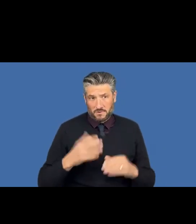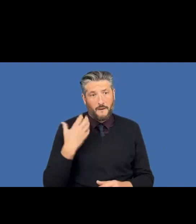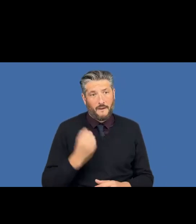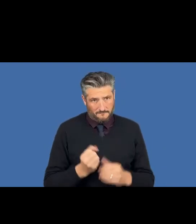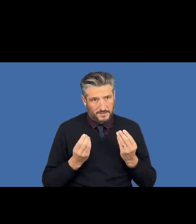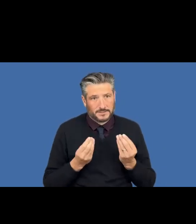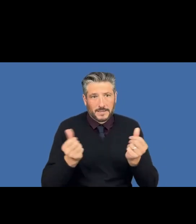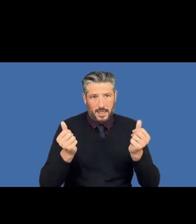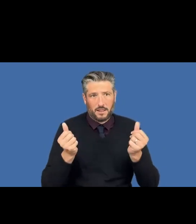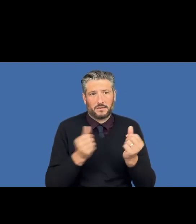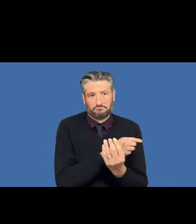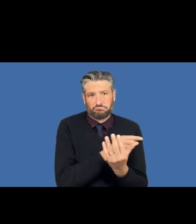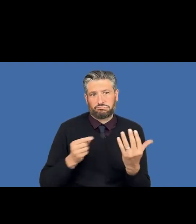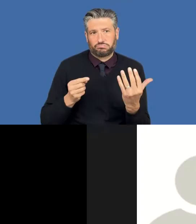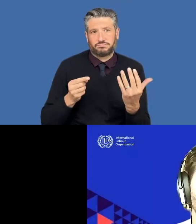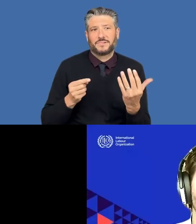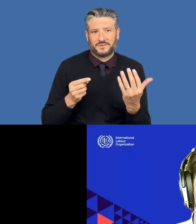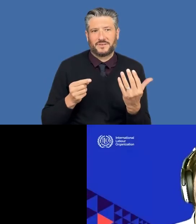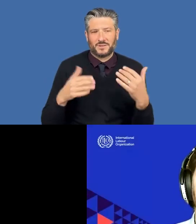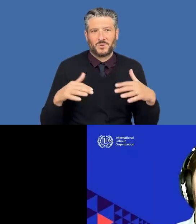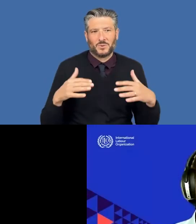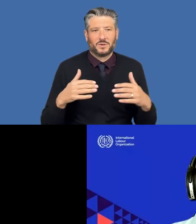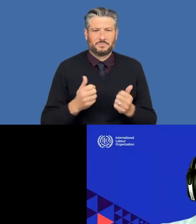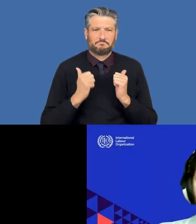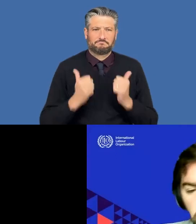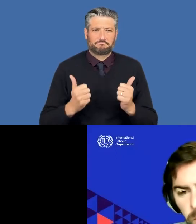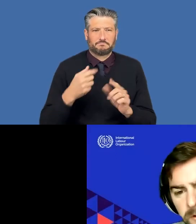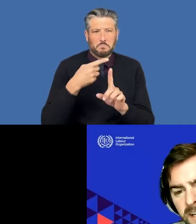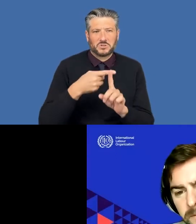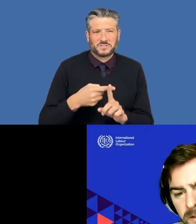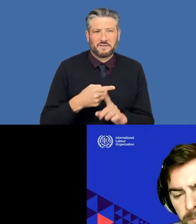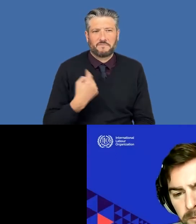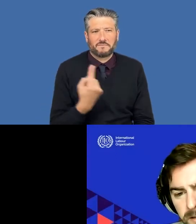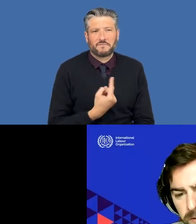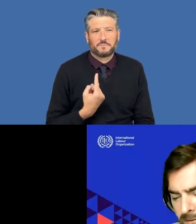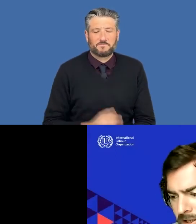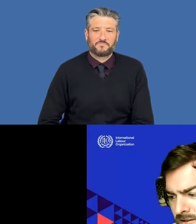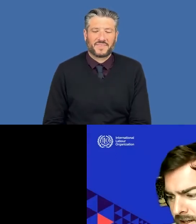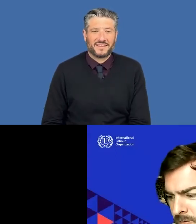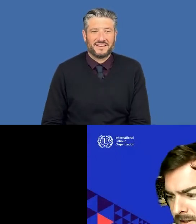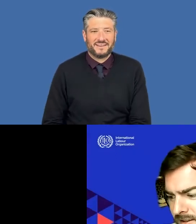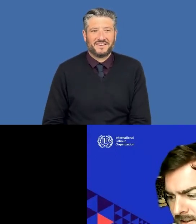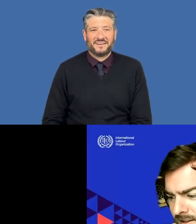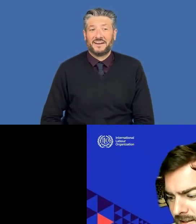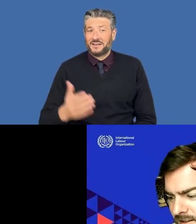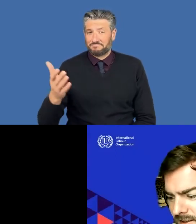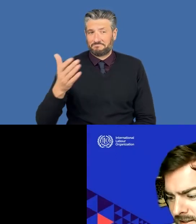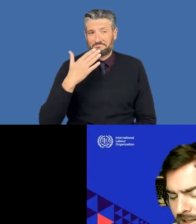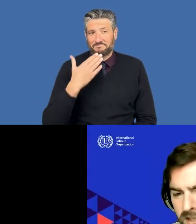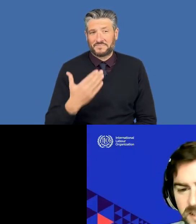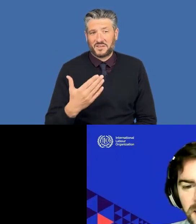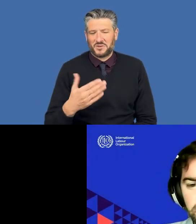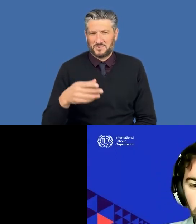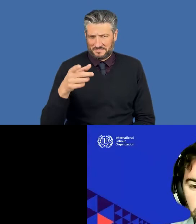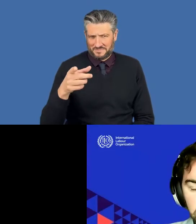end it on that kind of positive note. Thanks, Neil. I hope you already claimed the copyright for expressions like what